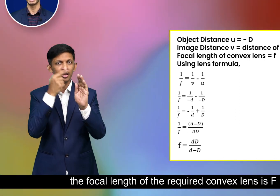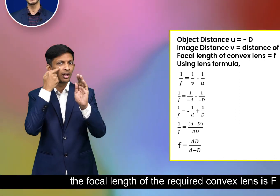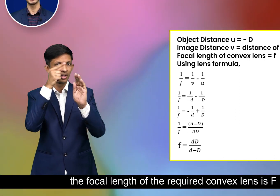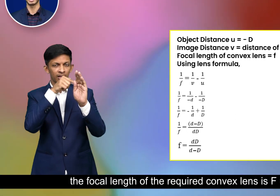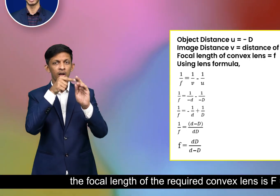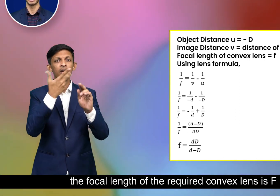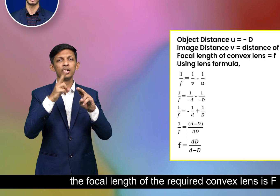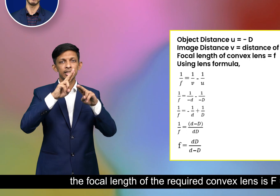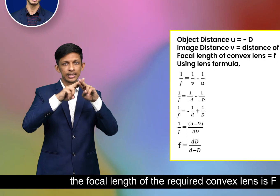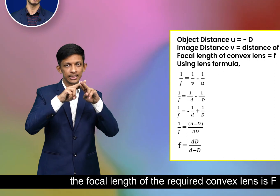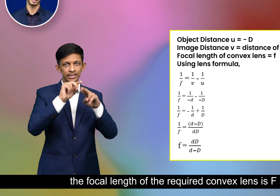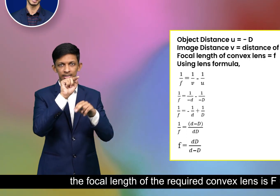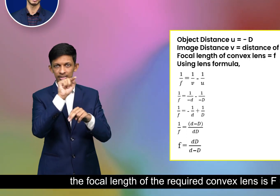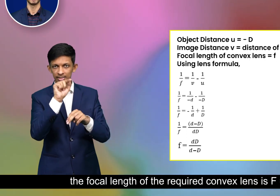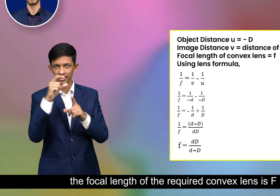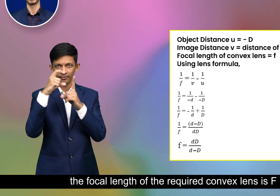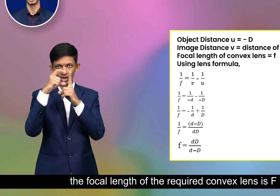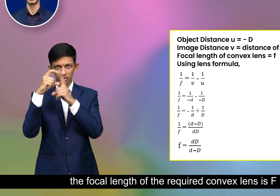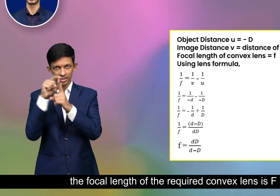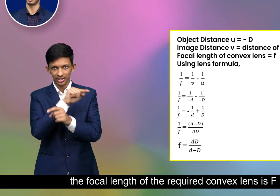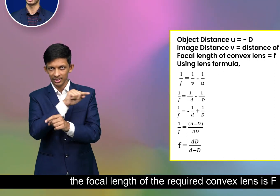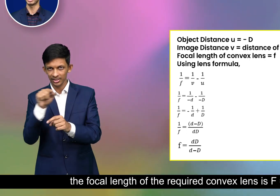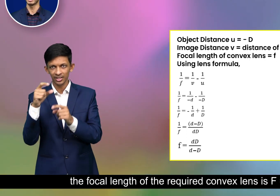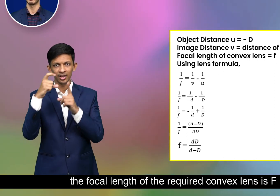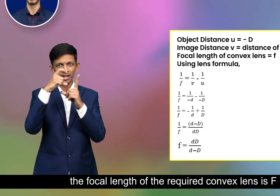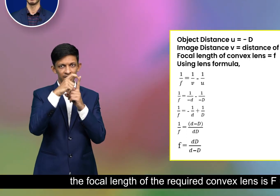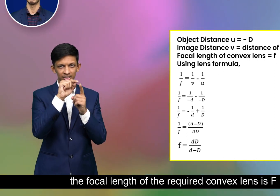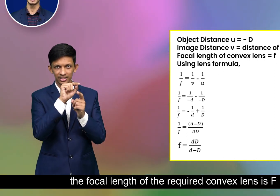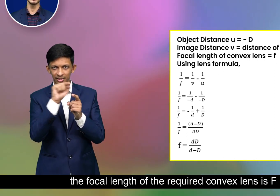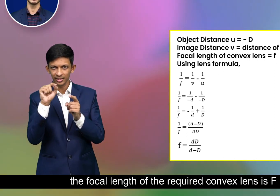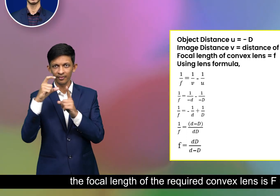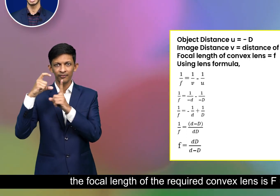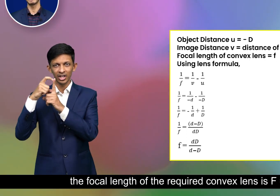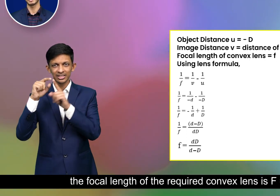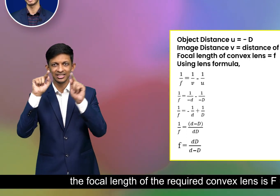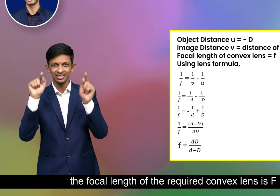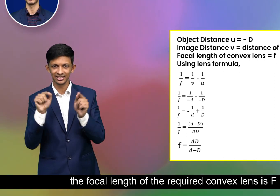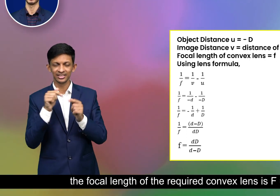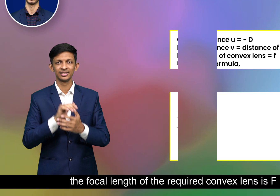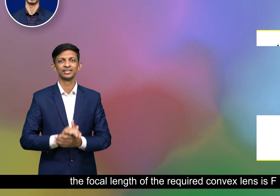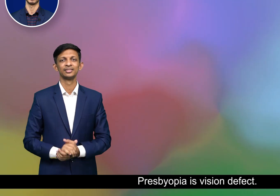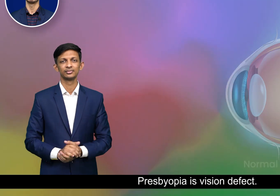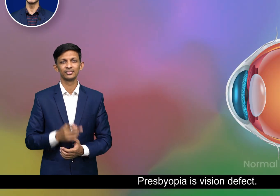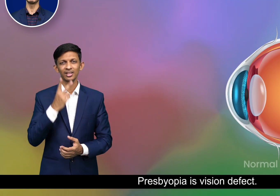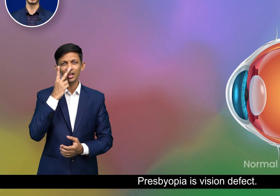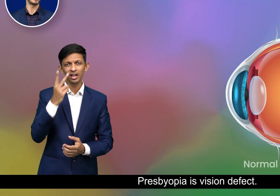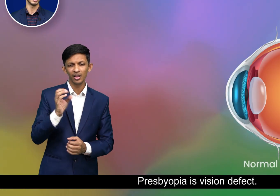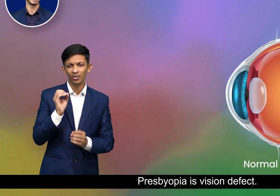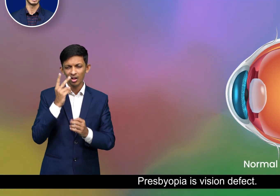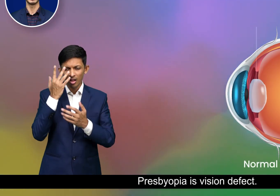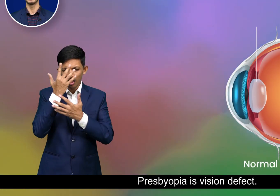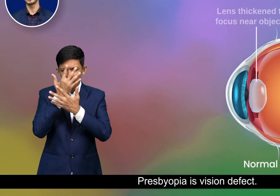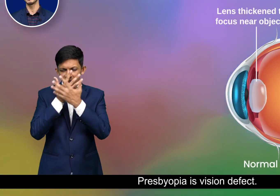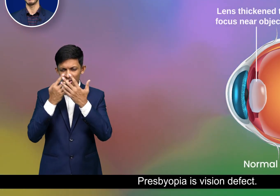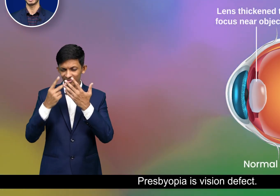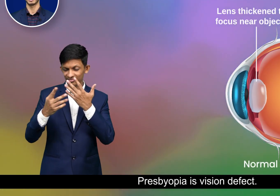into capital D divided by small d minus capital D. Presbyopia